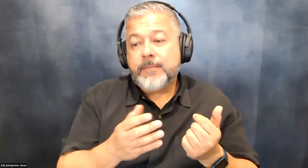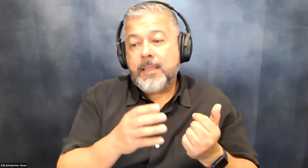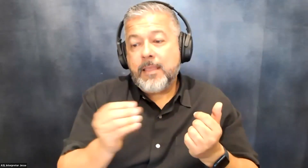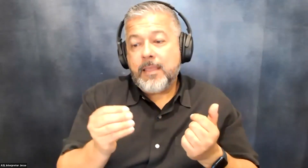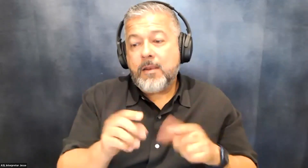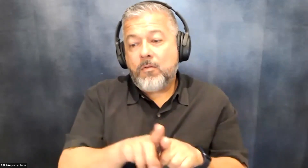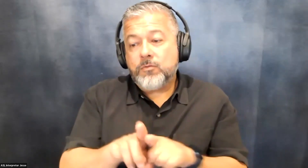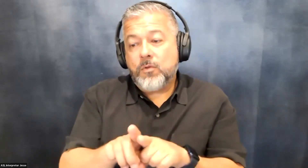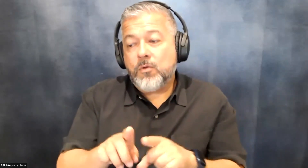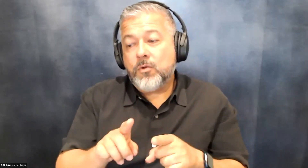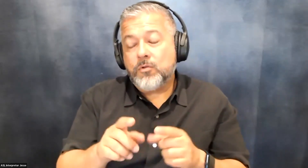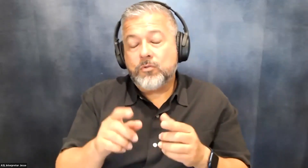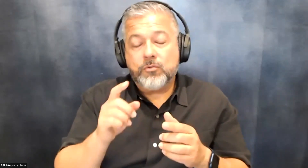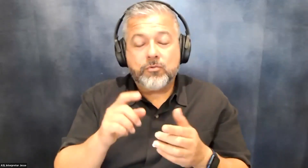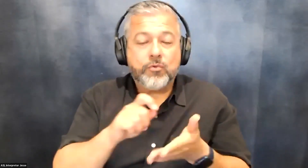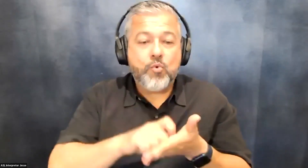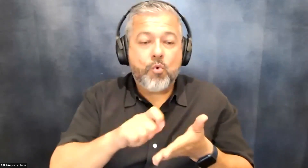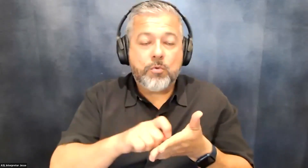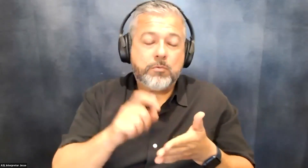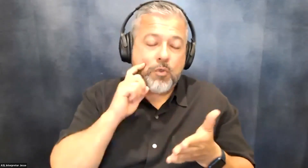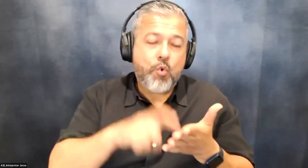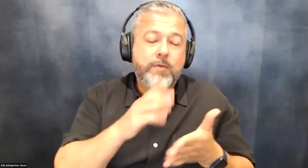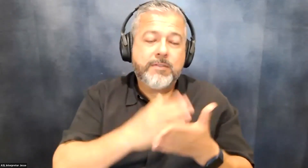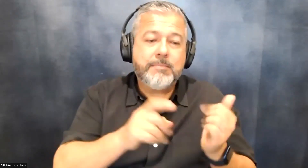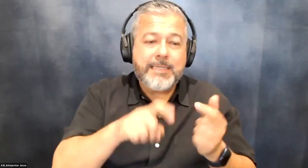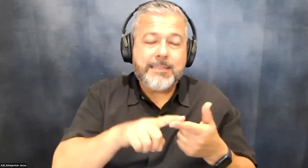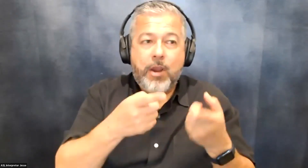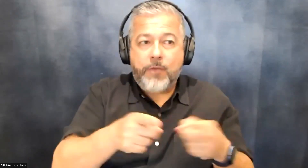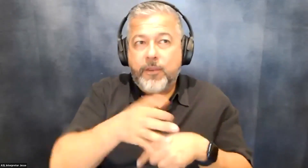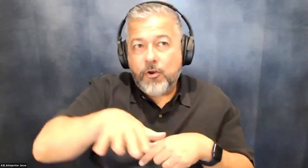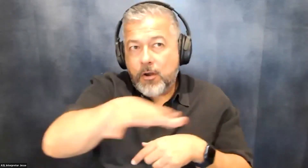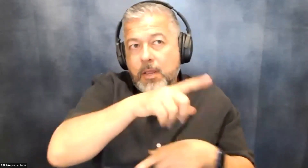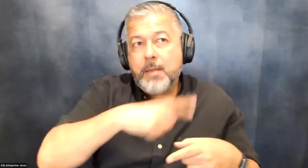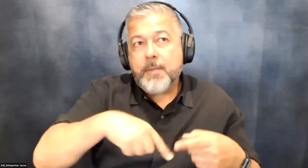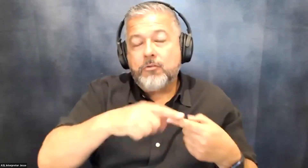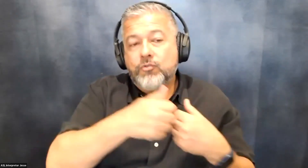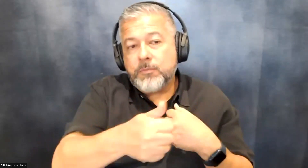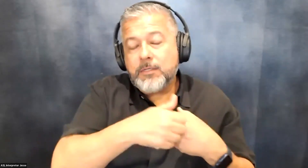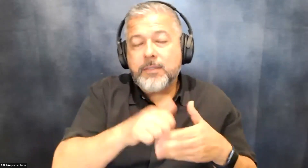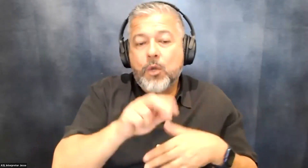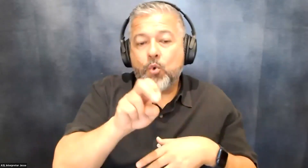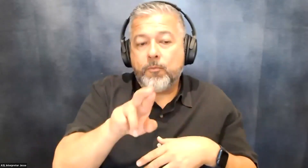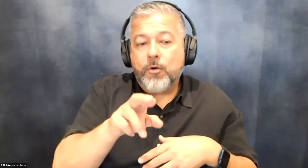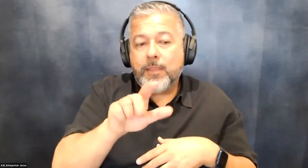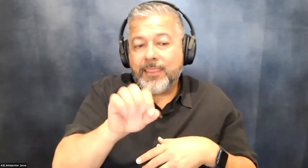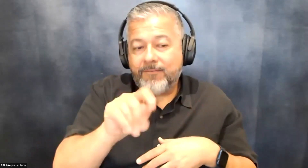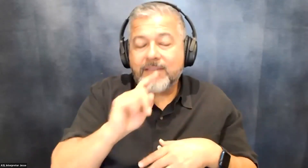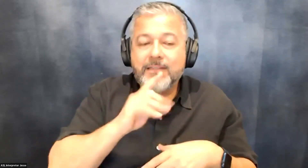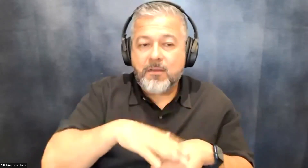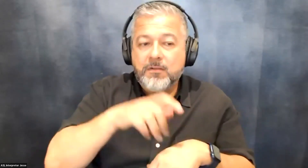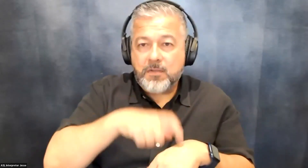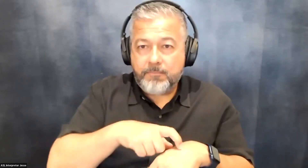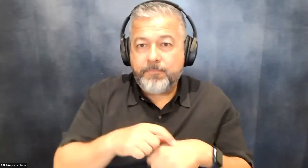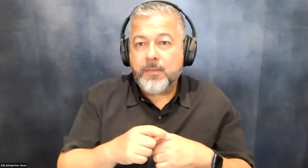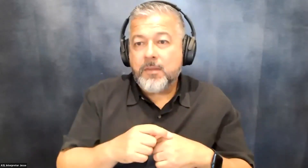and also took note of some needs that are, out there in terms of transportation. So this Uber Lyft is timely because I know John's working